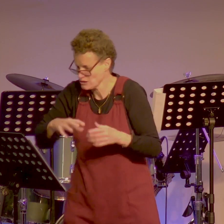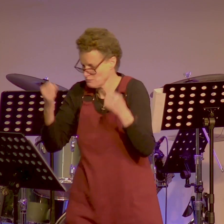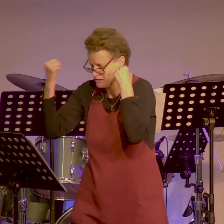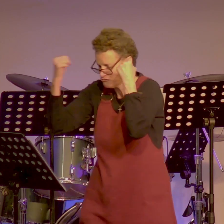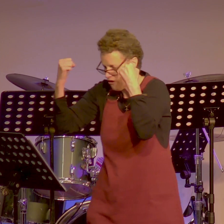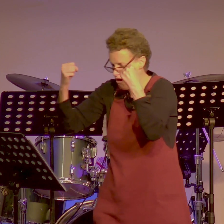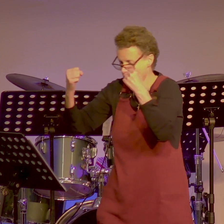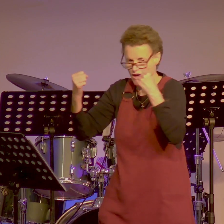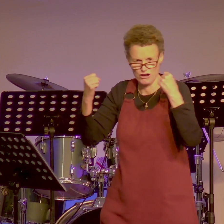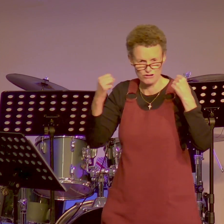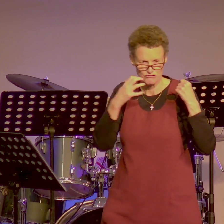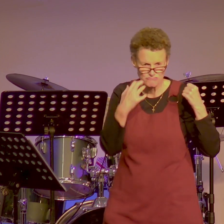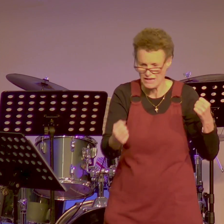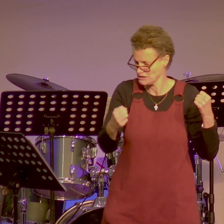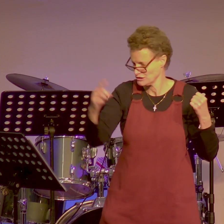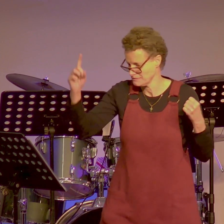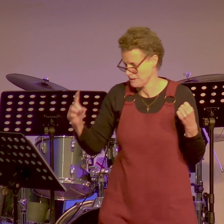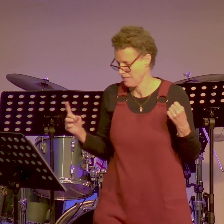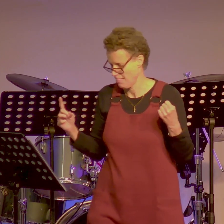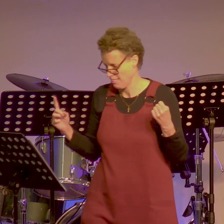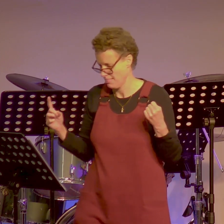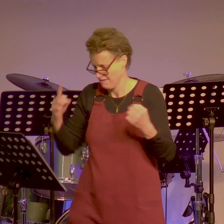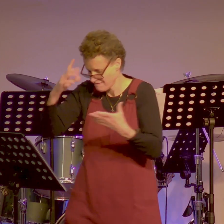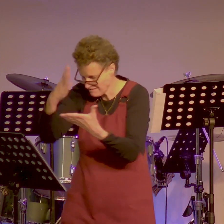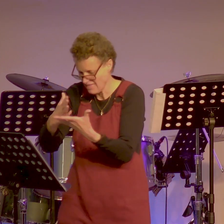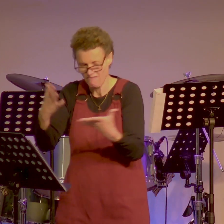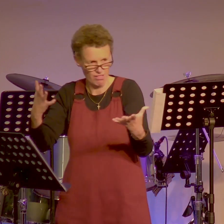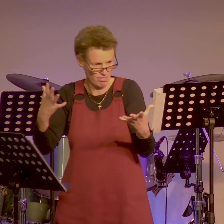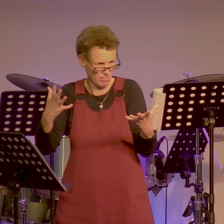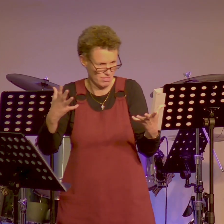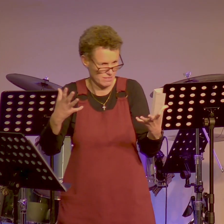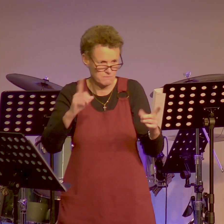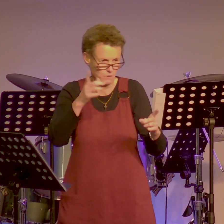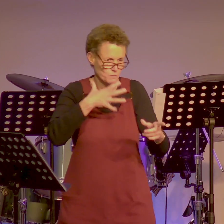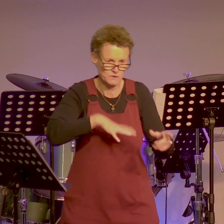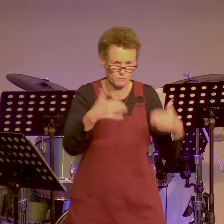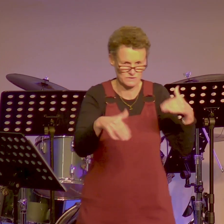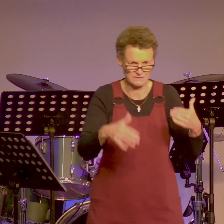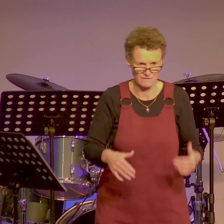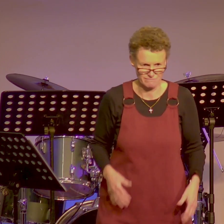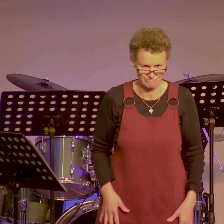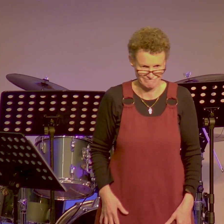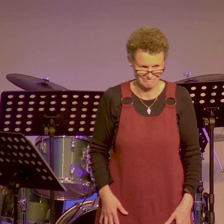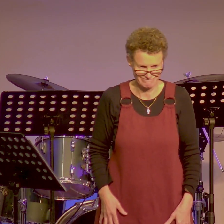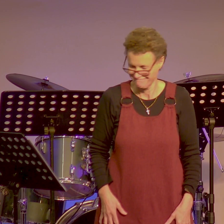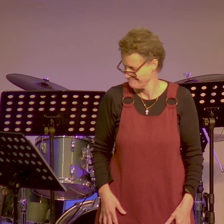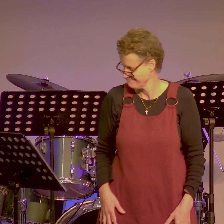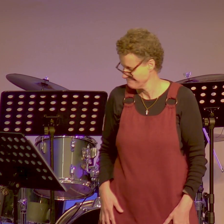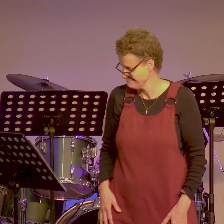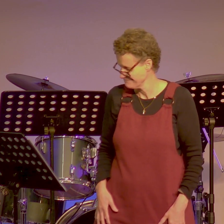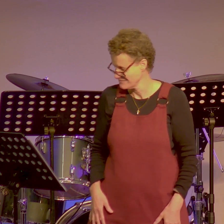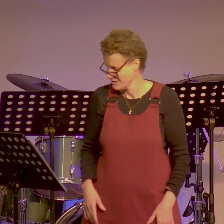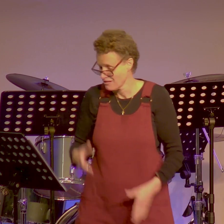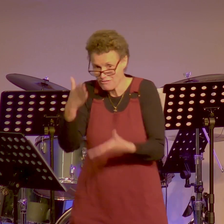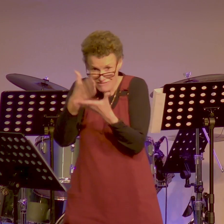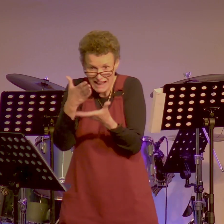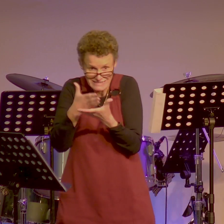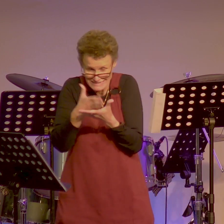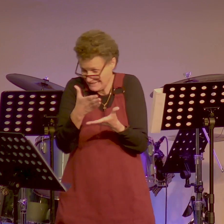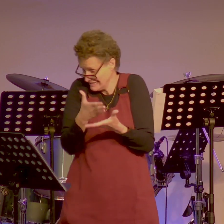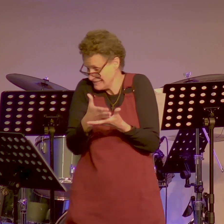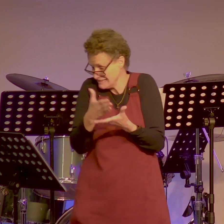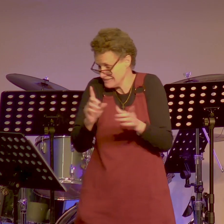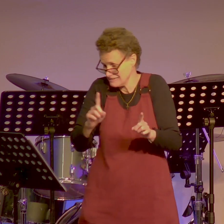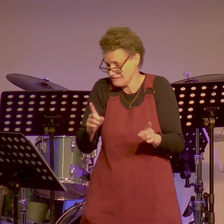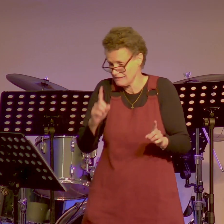Have faith to be strong in him and not the problems. Some people think, oh,